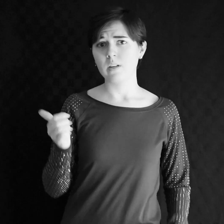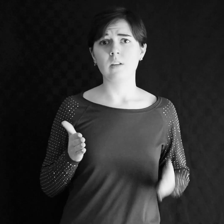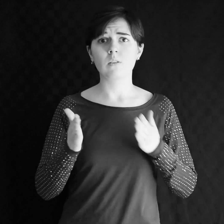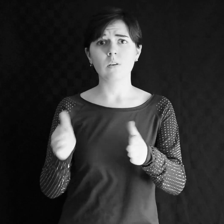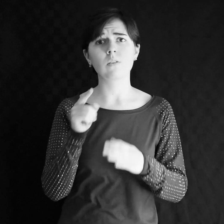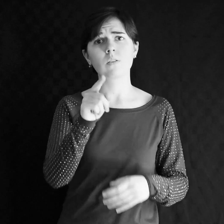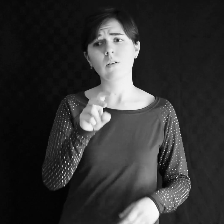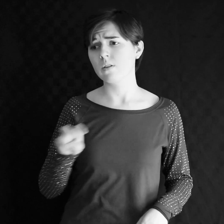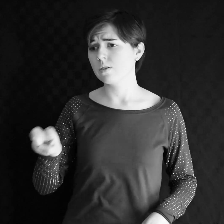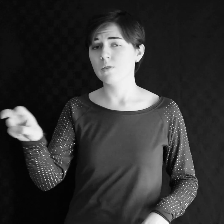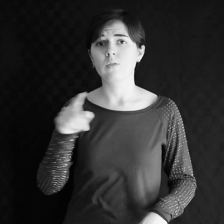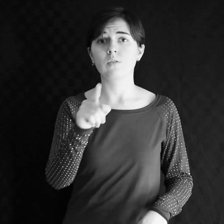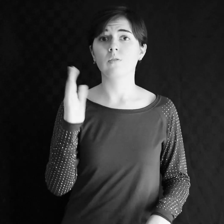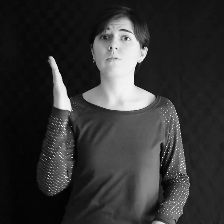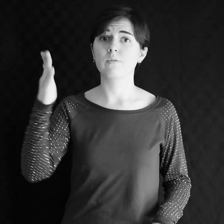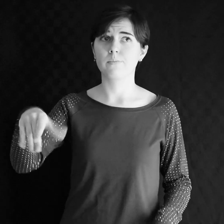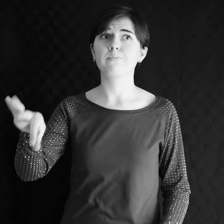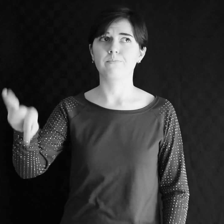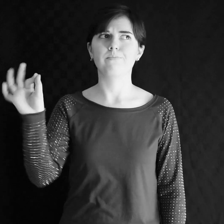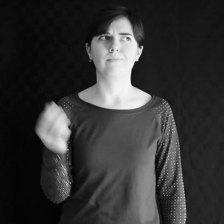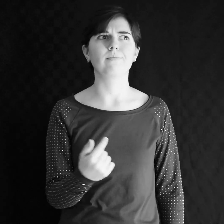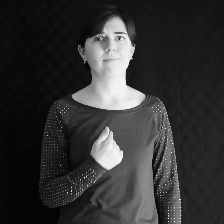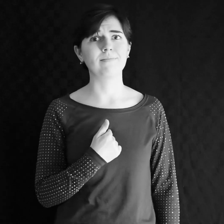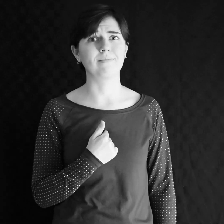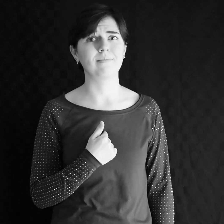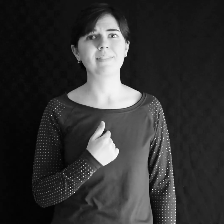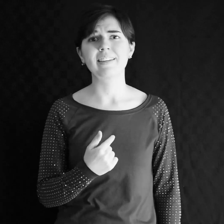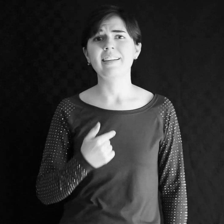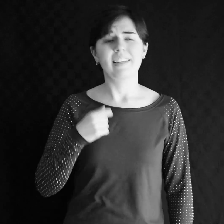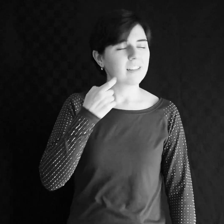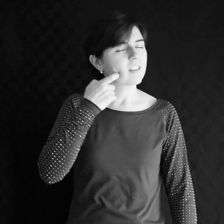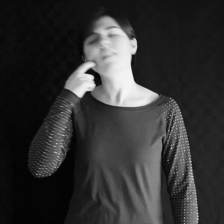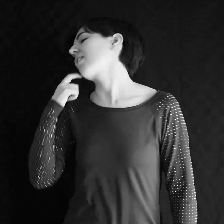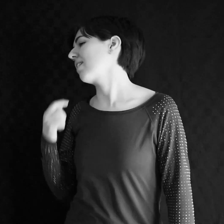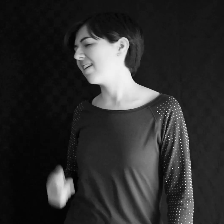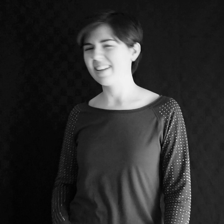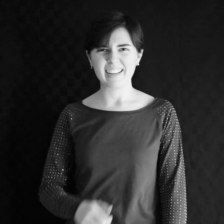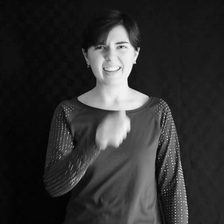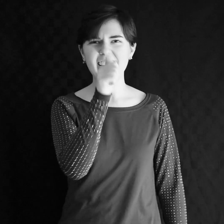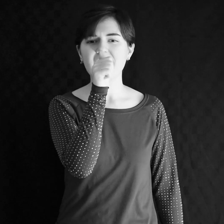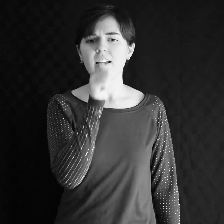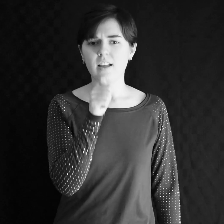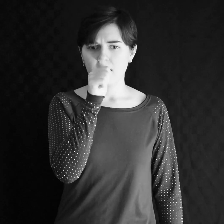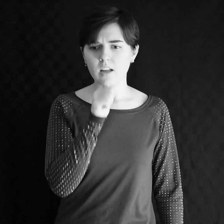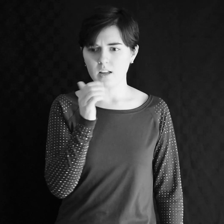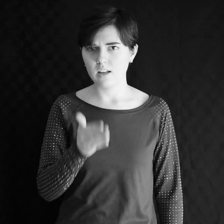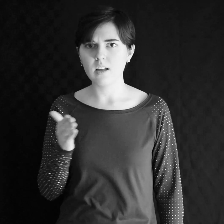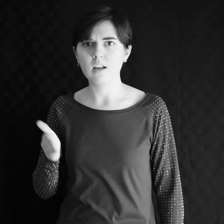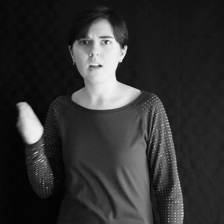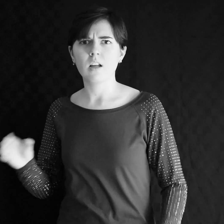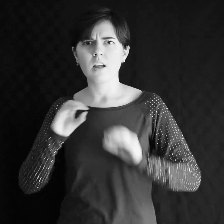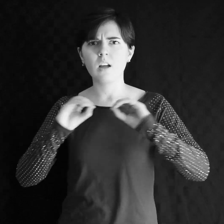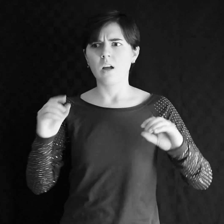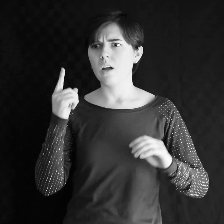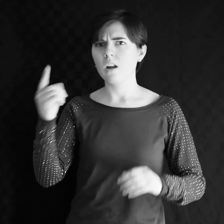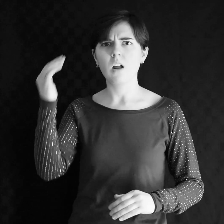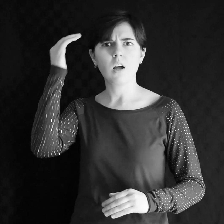Yeah. Any road you take, you know that you'll find me. I'm a sucker for all the subliminal things no one